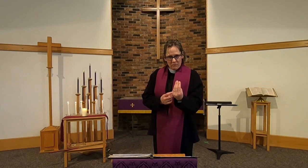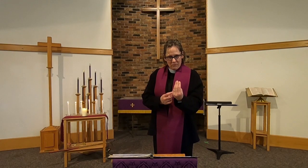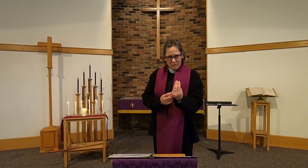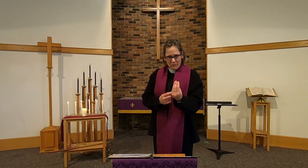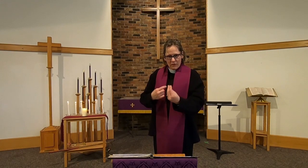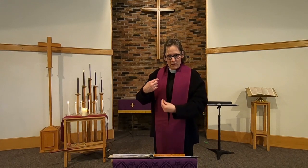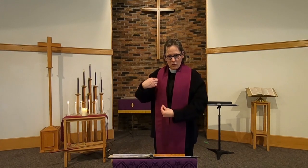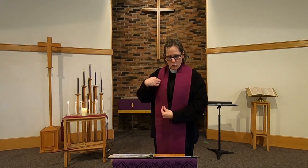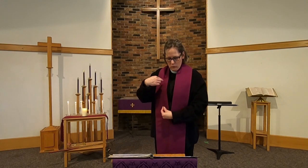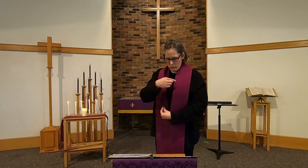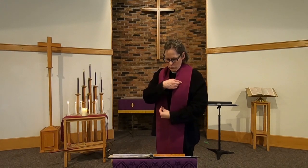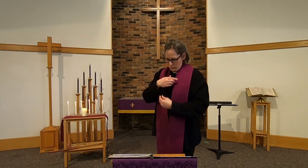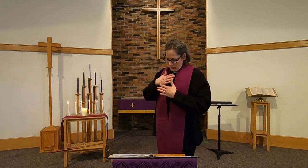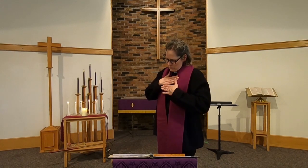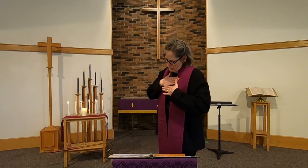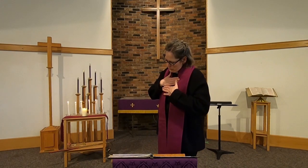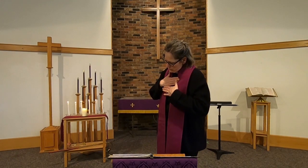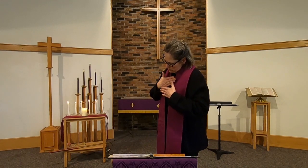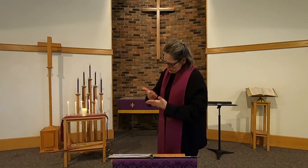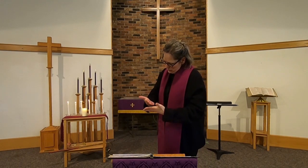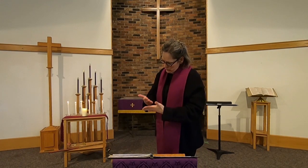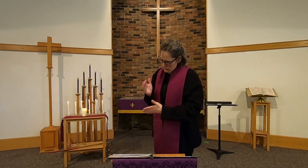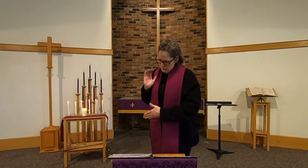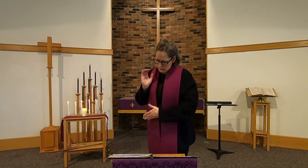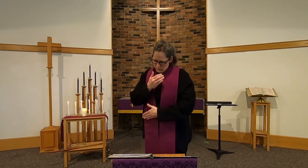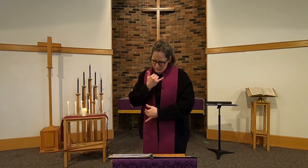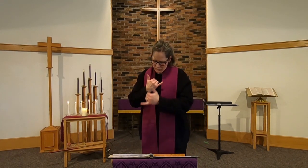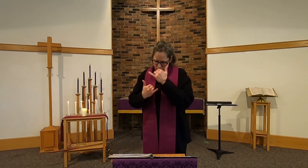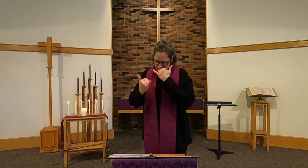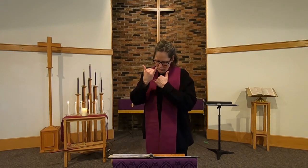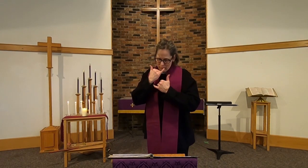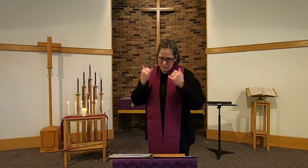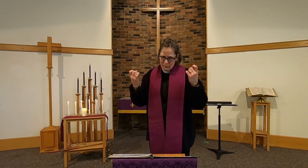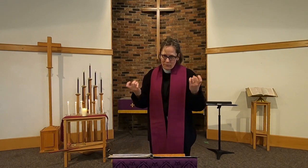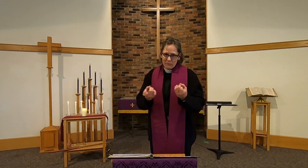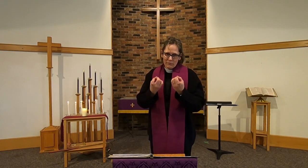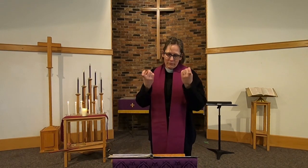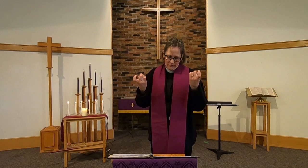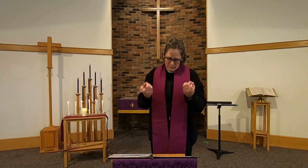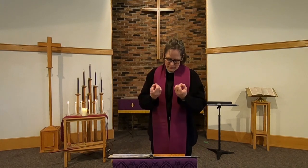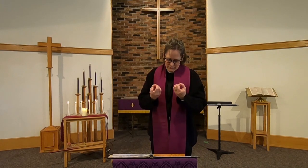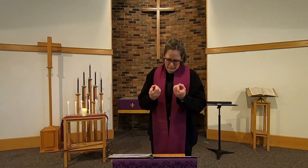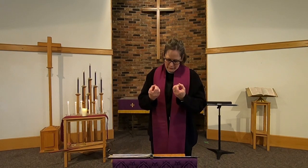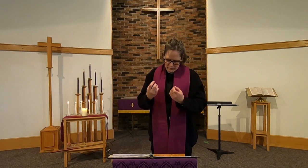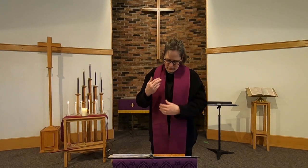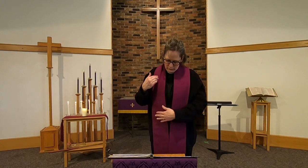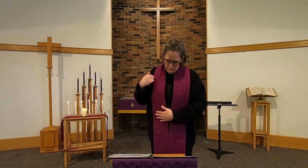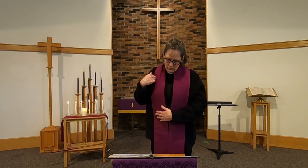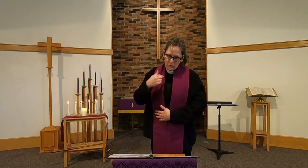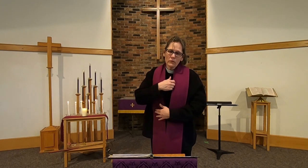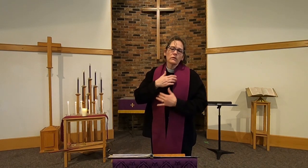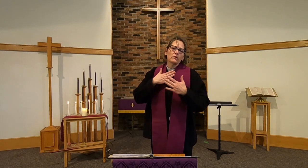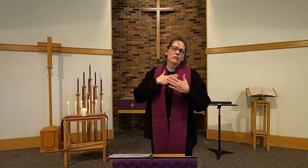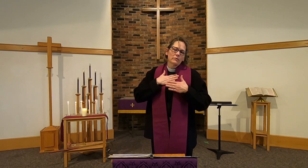As we extinguish this light, we acknowledge our mistakes and sins.